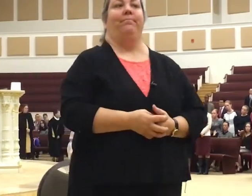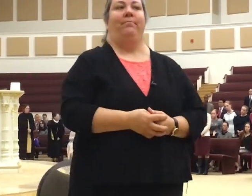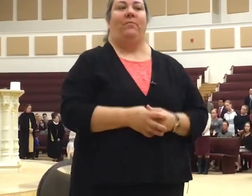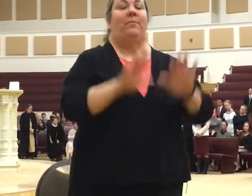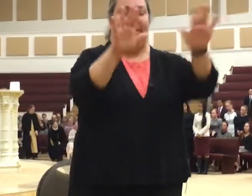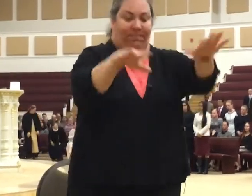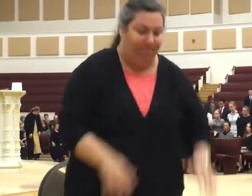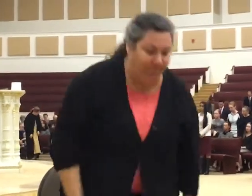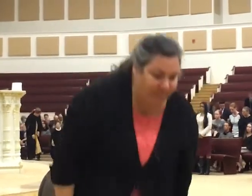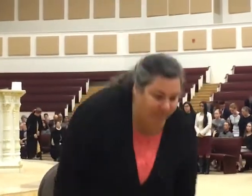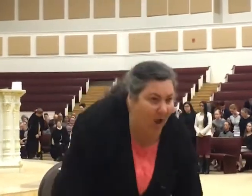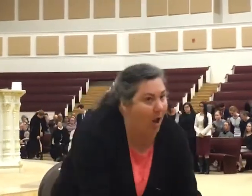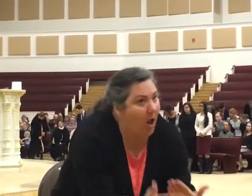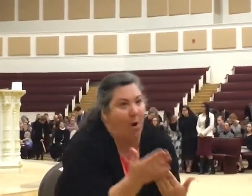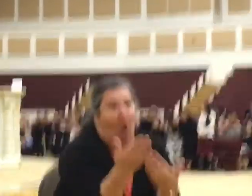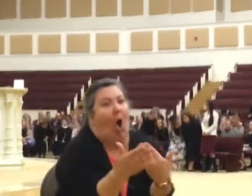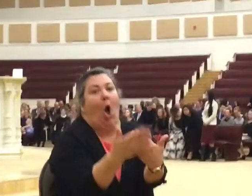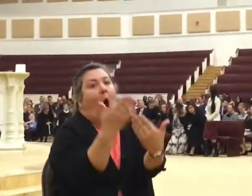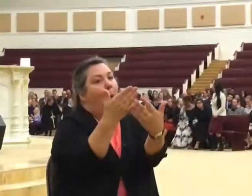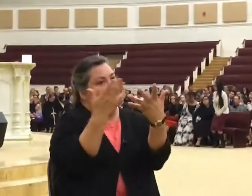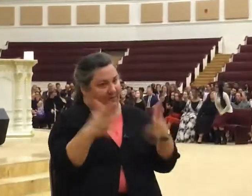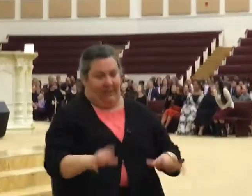You may be seeing I'm almost done.